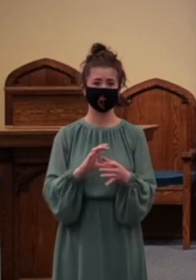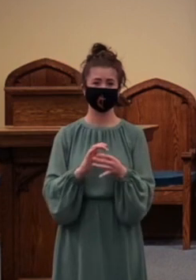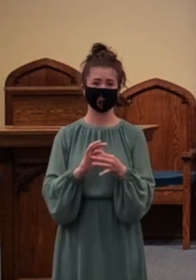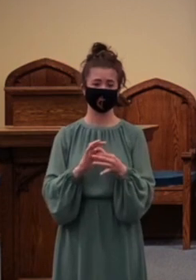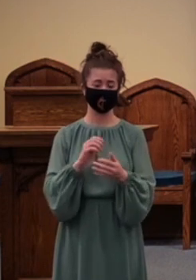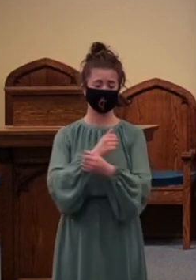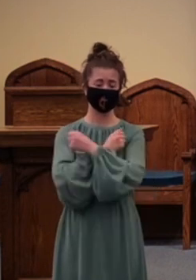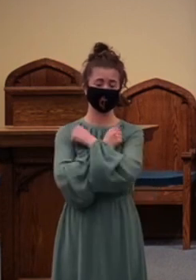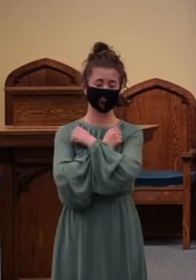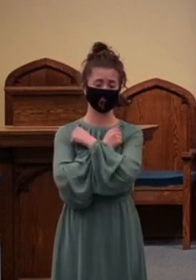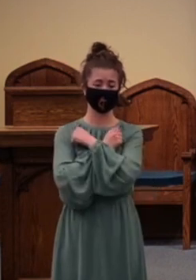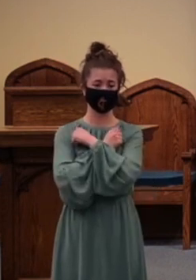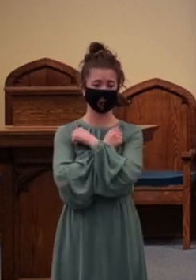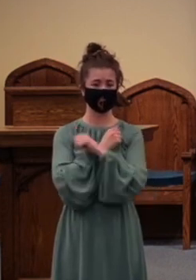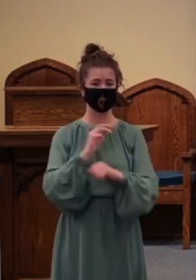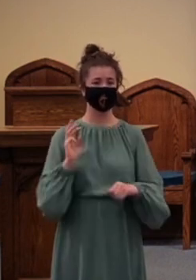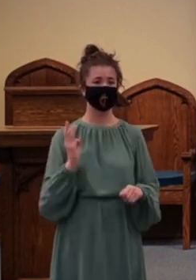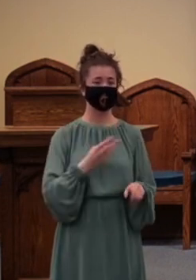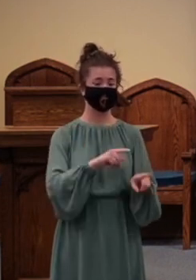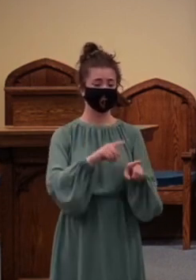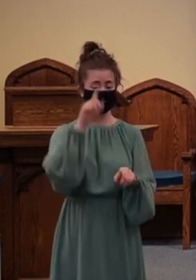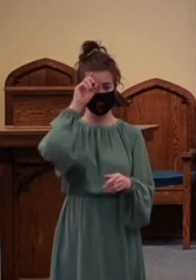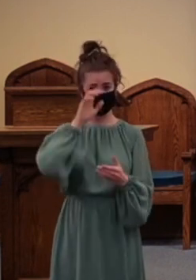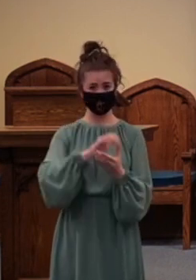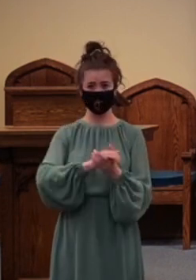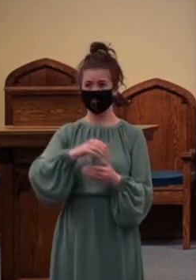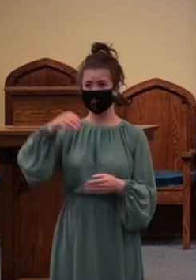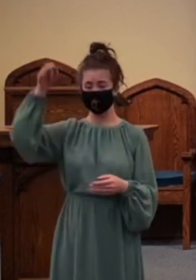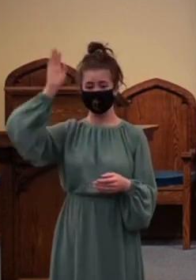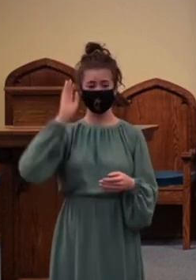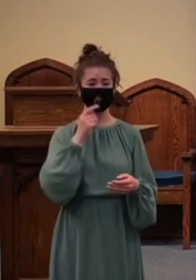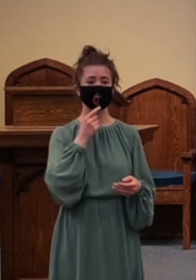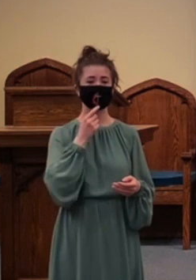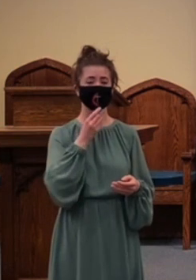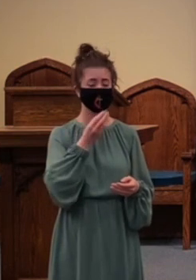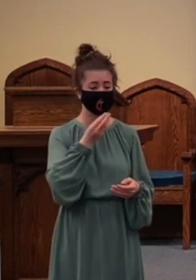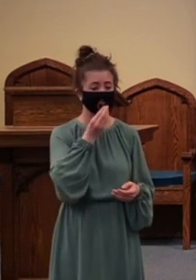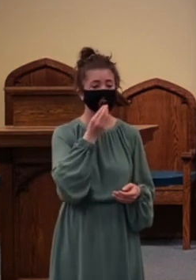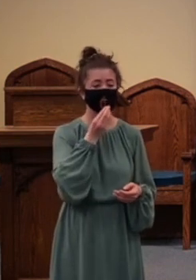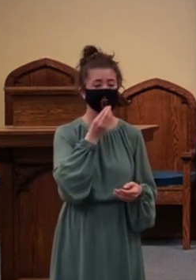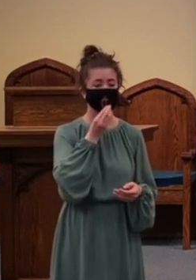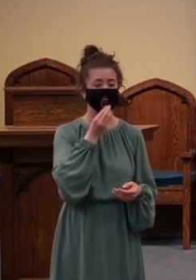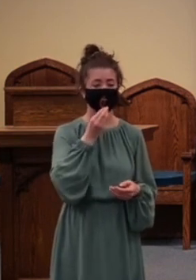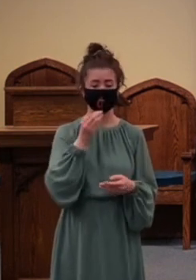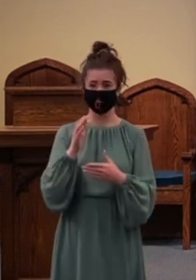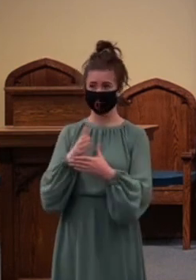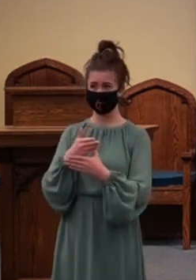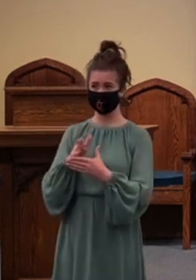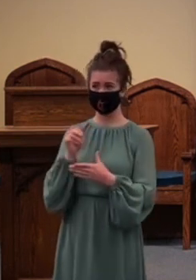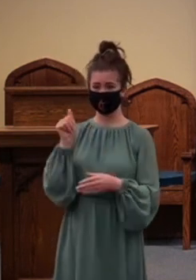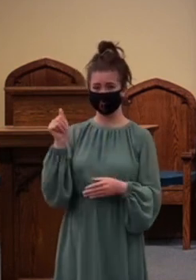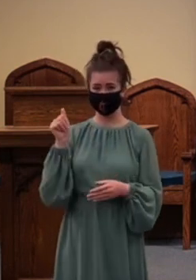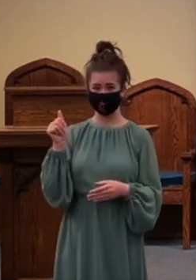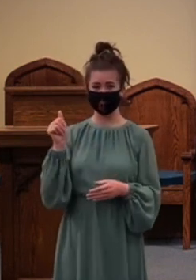Similarly, we believe that God says to us, eat, and God shares of God's self. And it